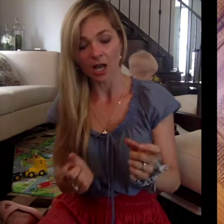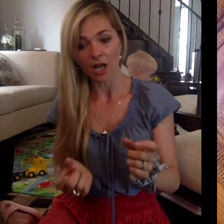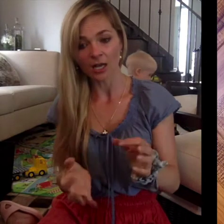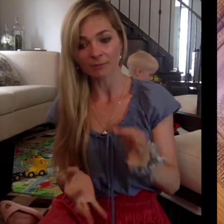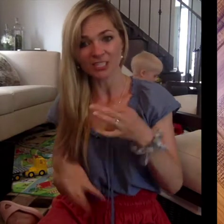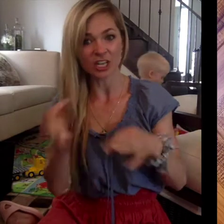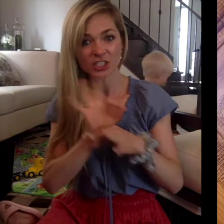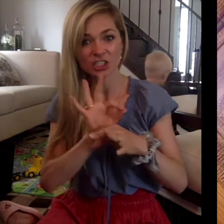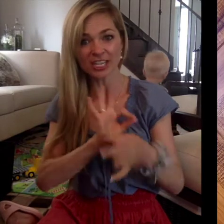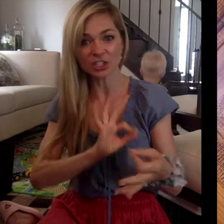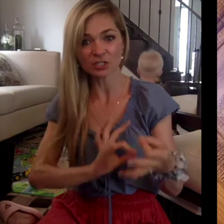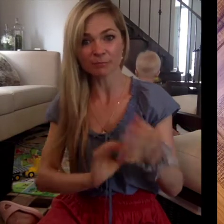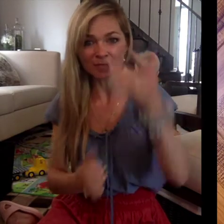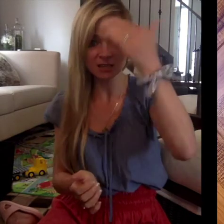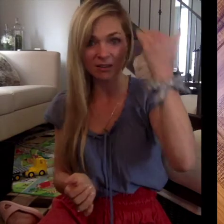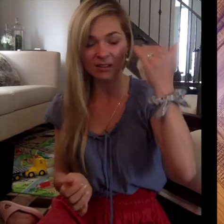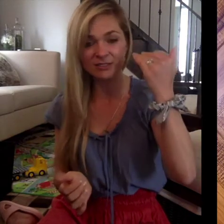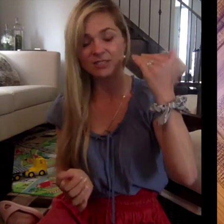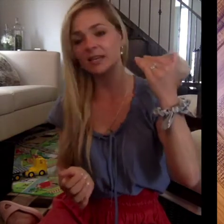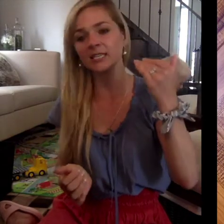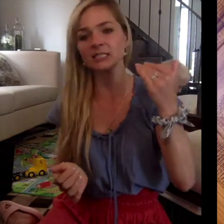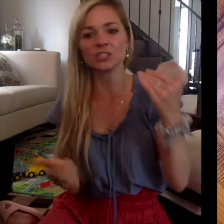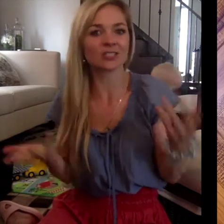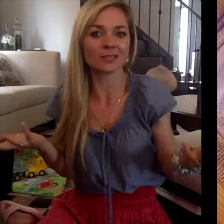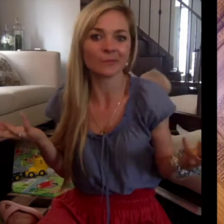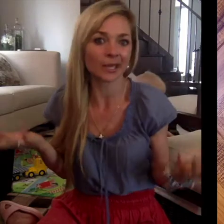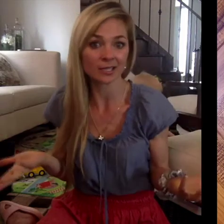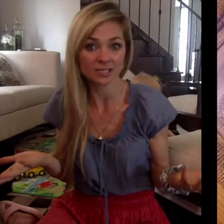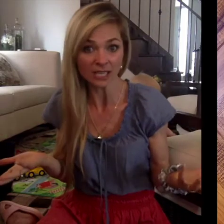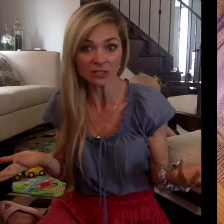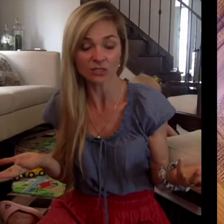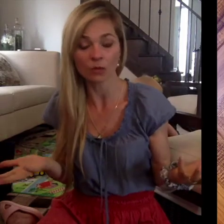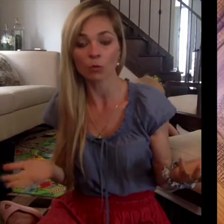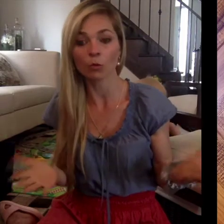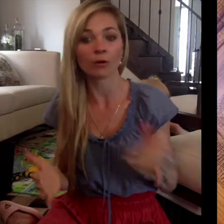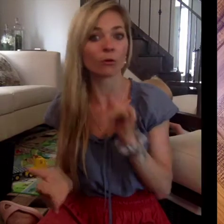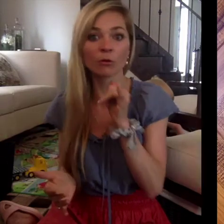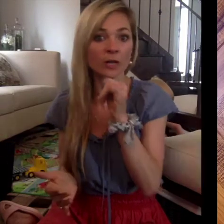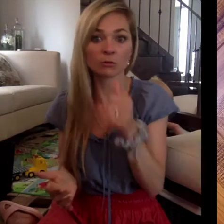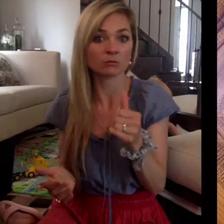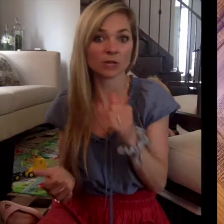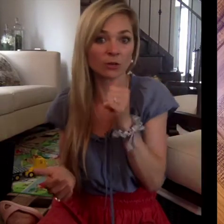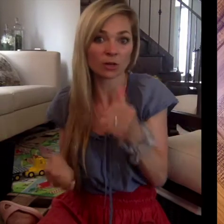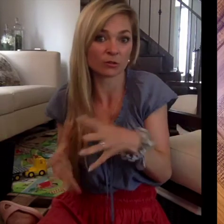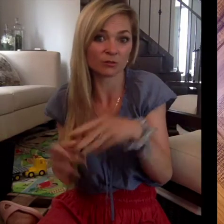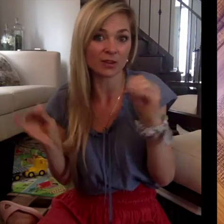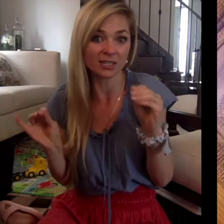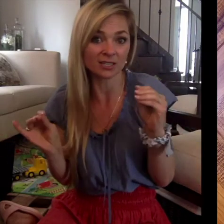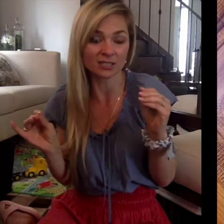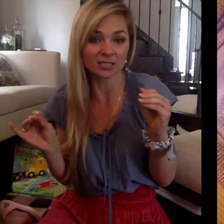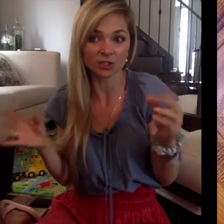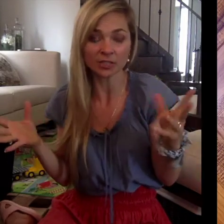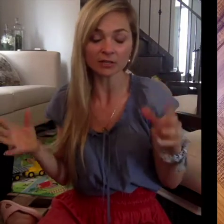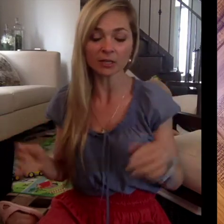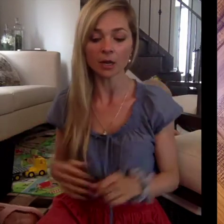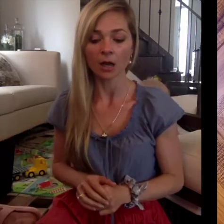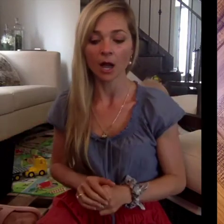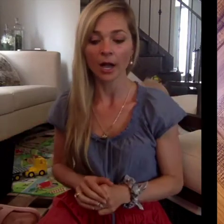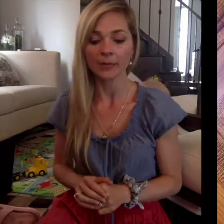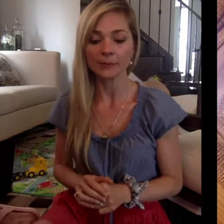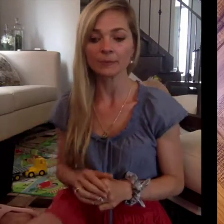changed. I changed them because it just didn't make any sense, or I couldn't find it in the